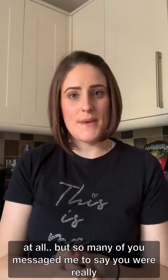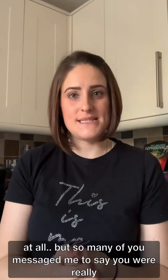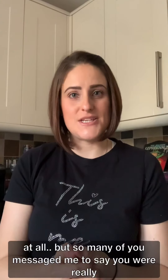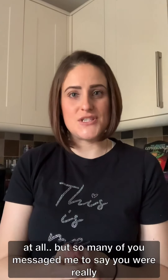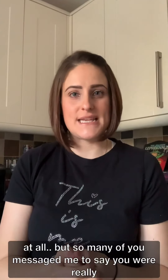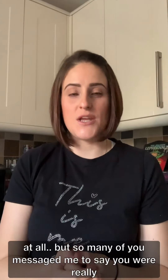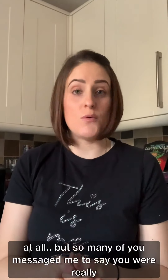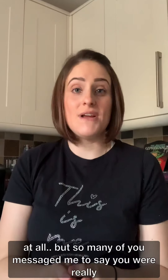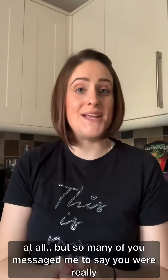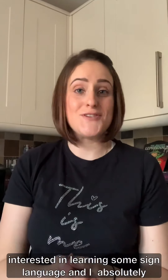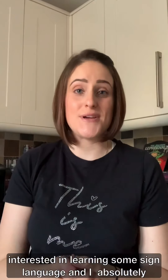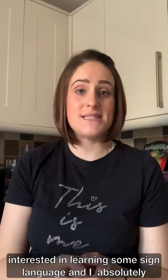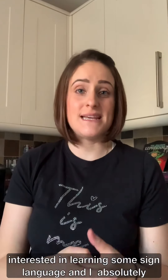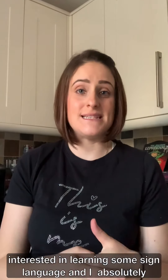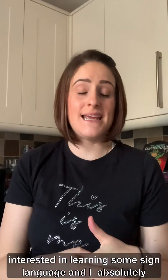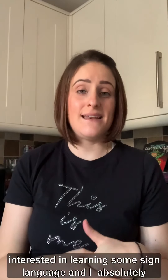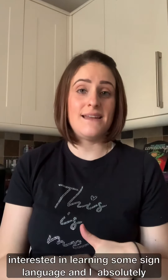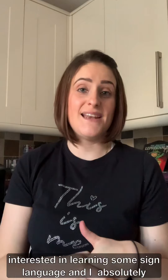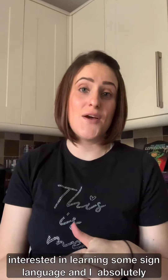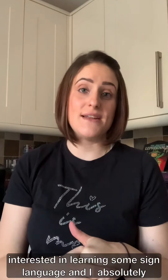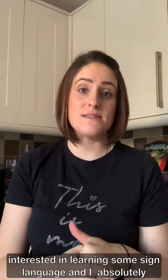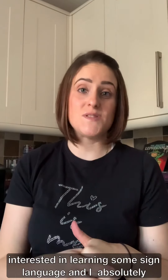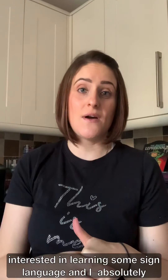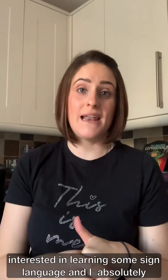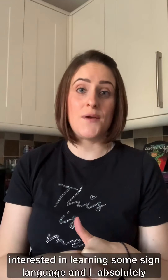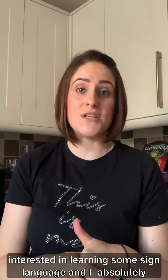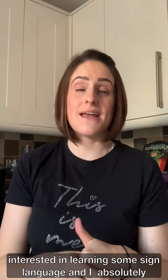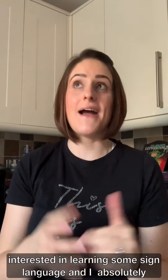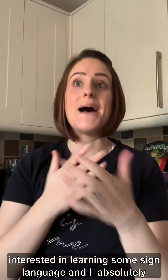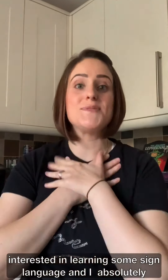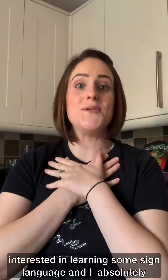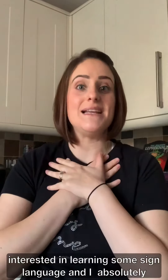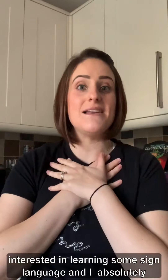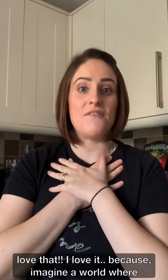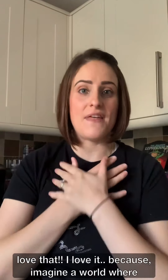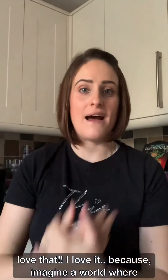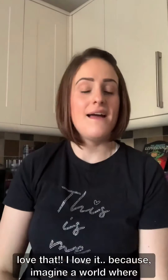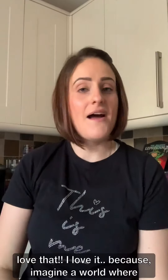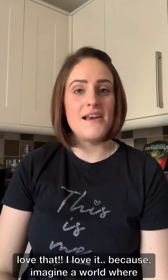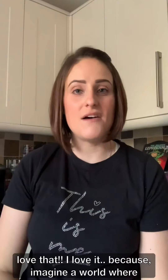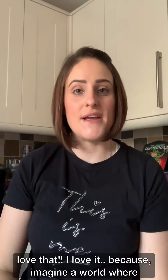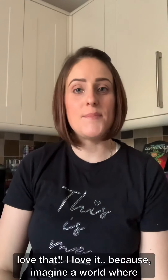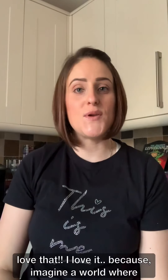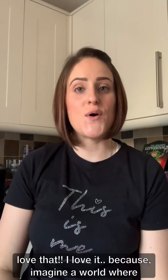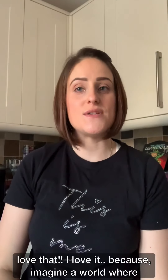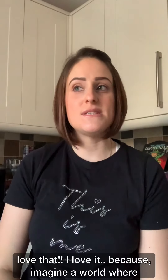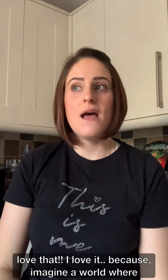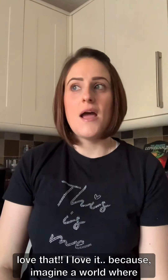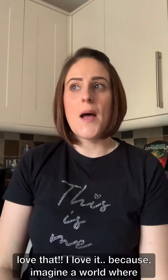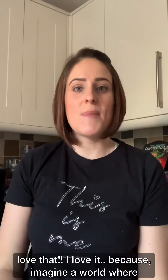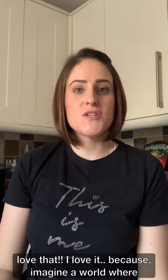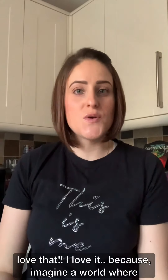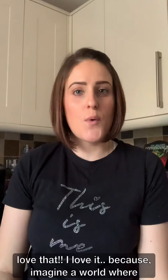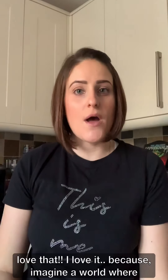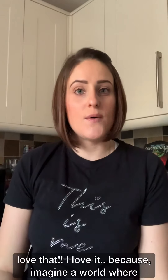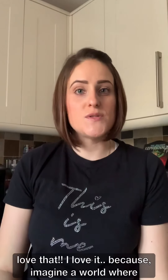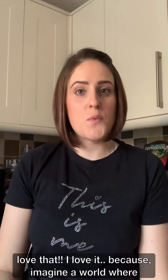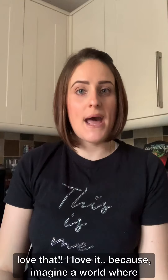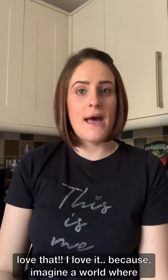messaged to say you were really interested in in learning some sign language and I absolutely love that I love it because imagine a world where